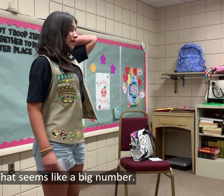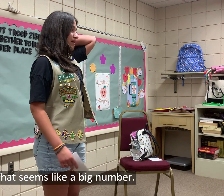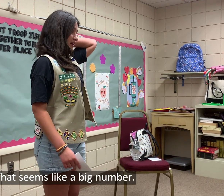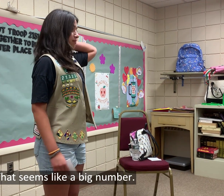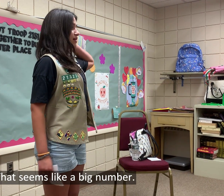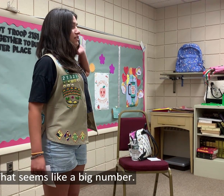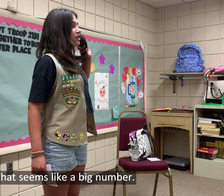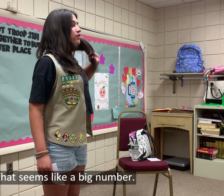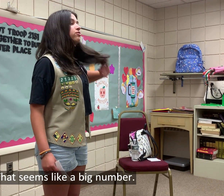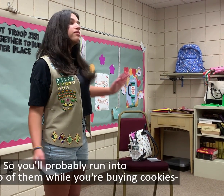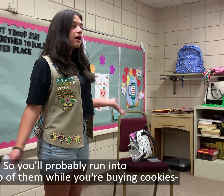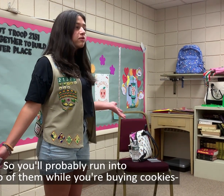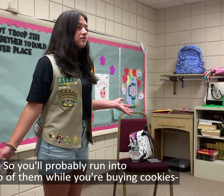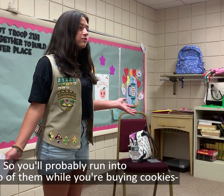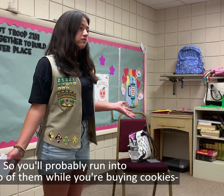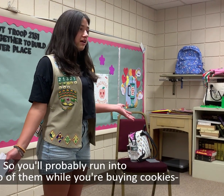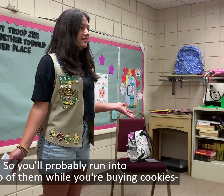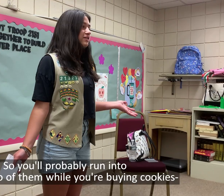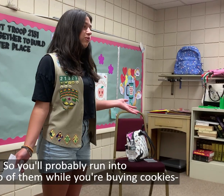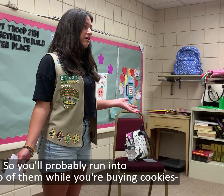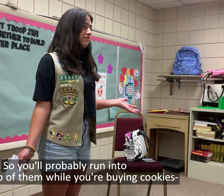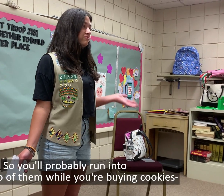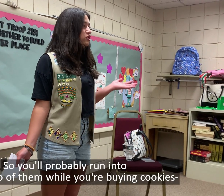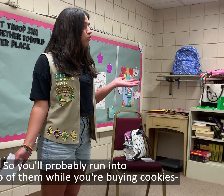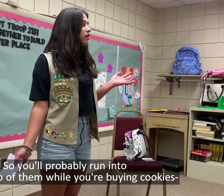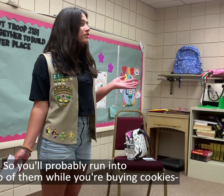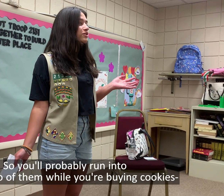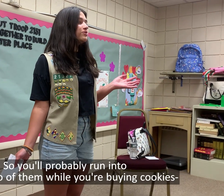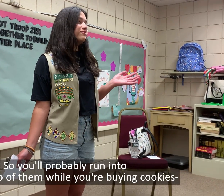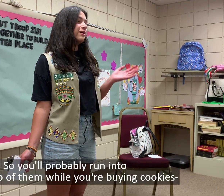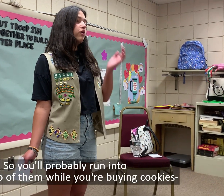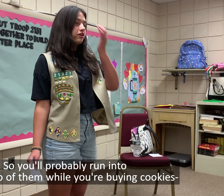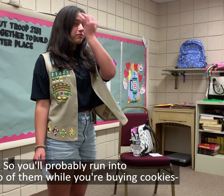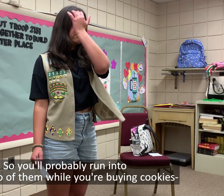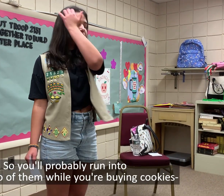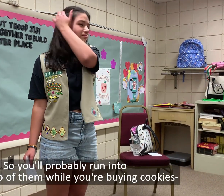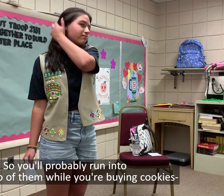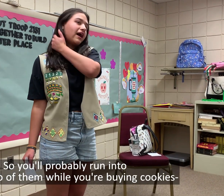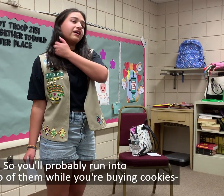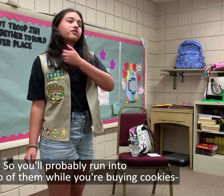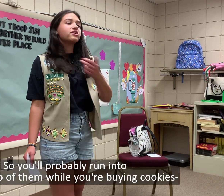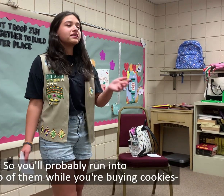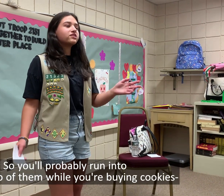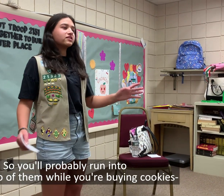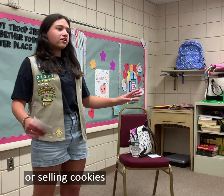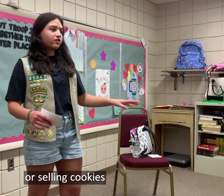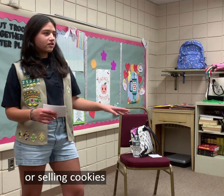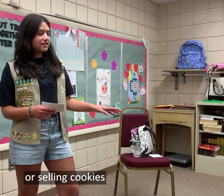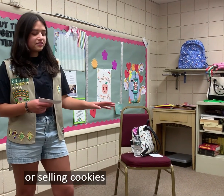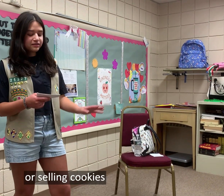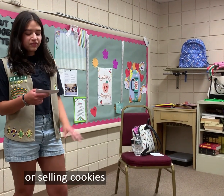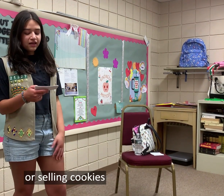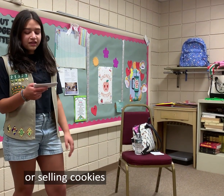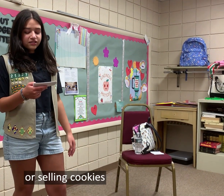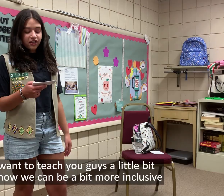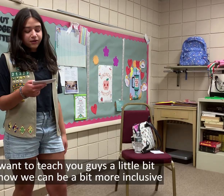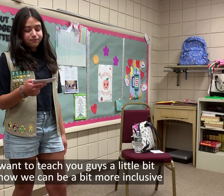big number. So you probably will run into one or two of them while you're buying cookies or selling cookies. So